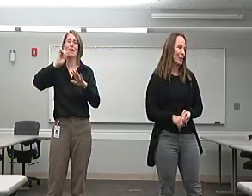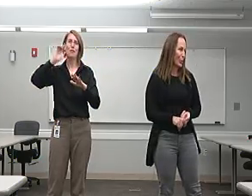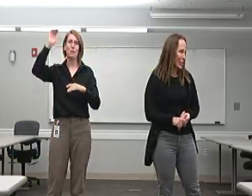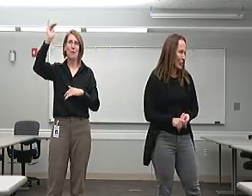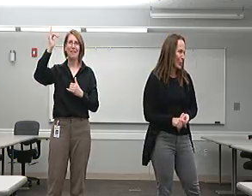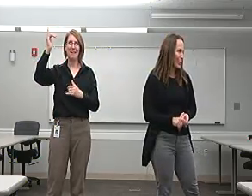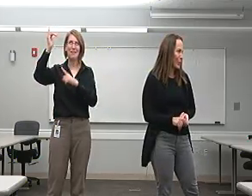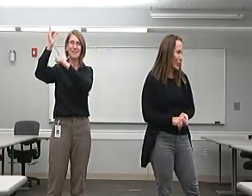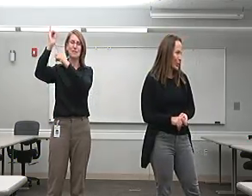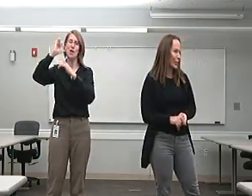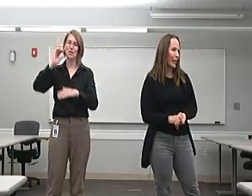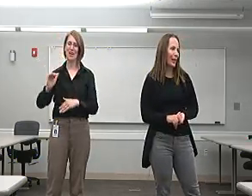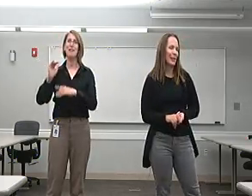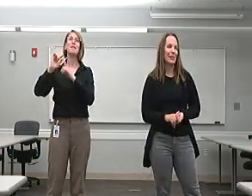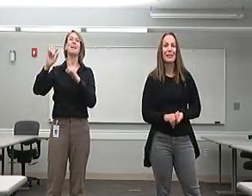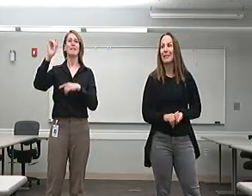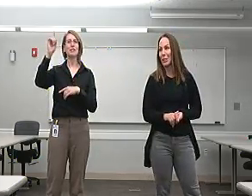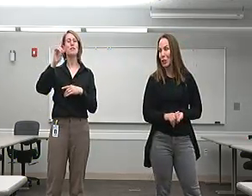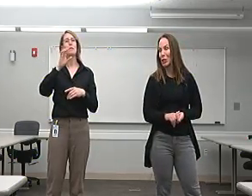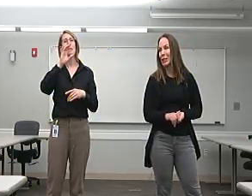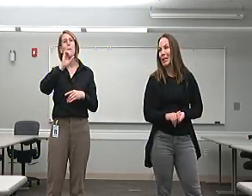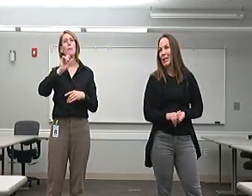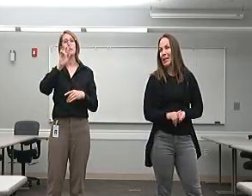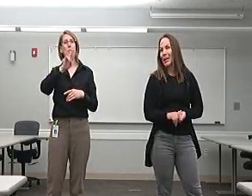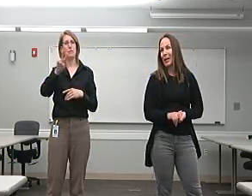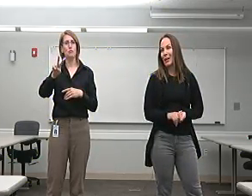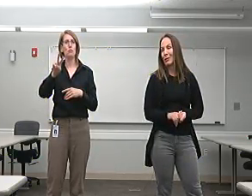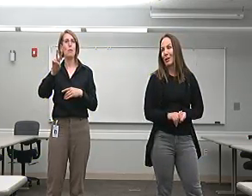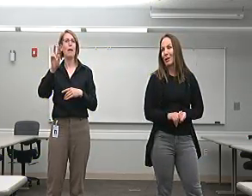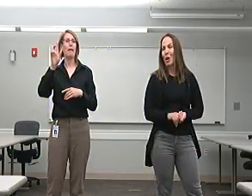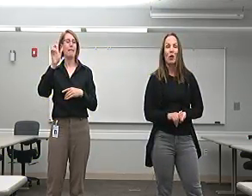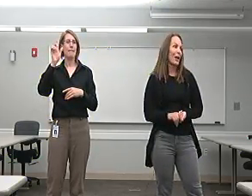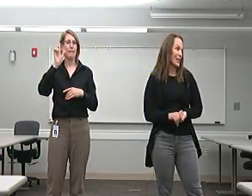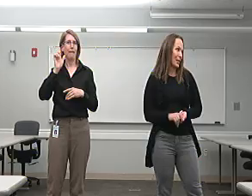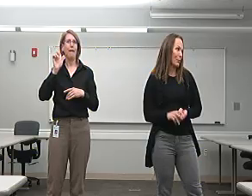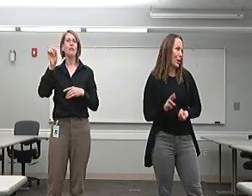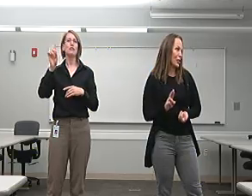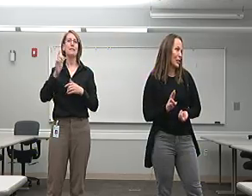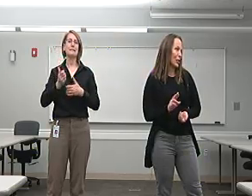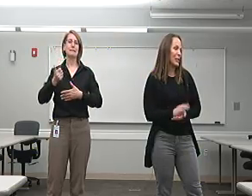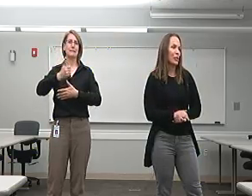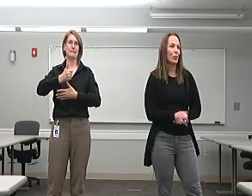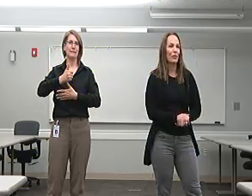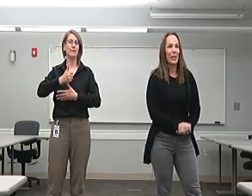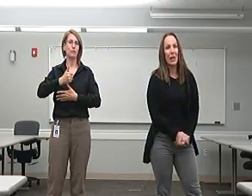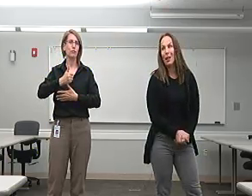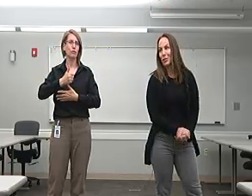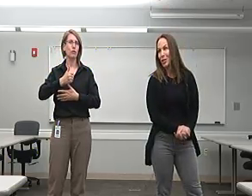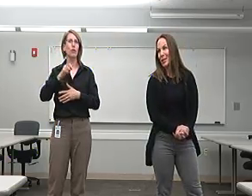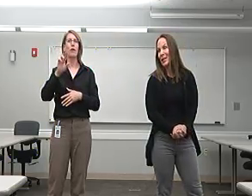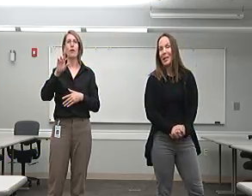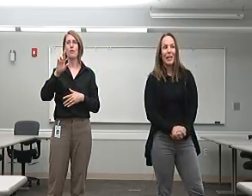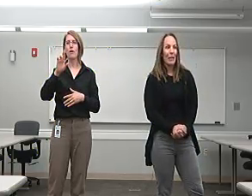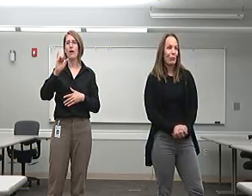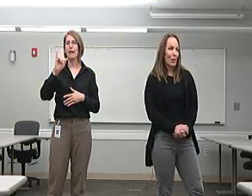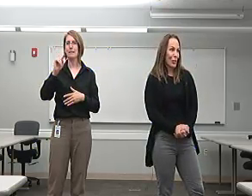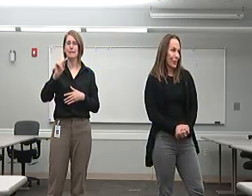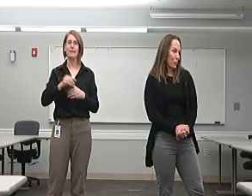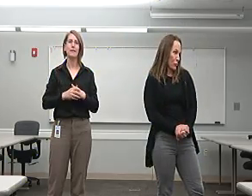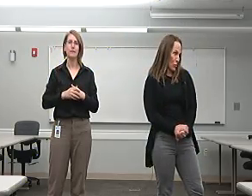old and is a senior at RIT, the Rochester Institute of Technology in Rochester, New York.